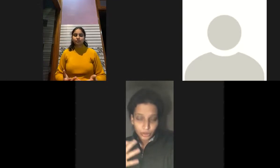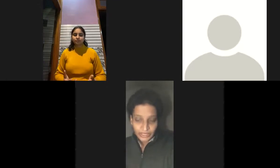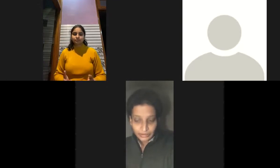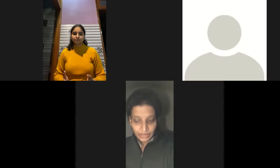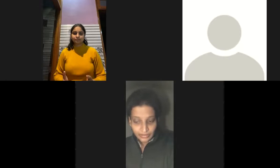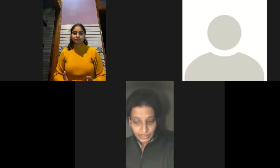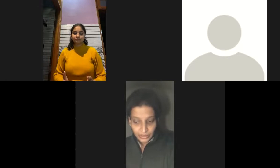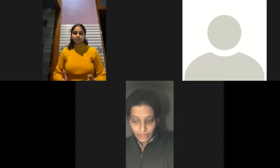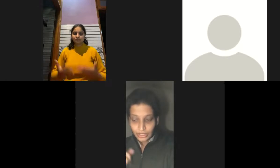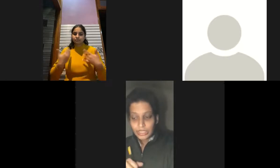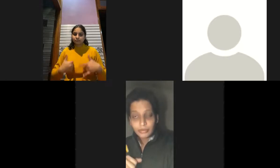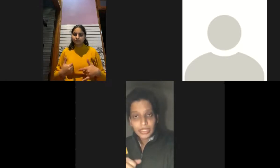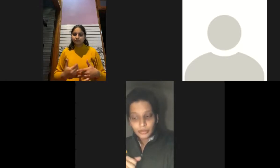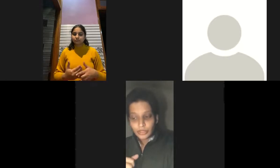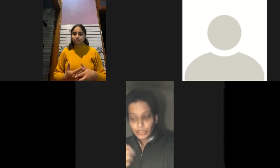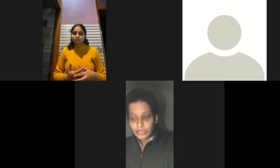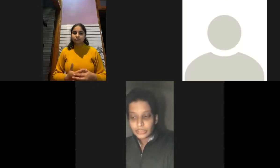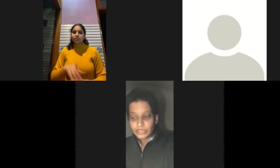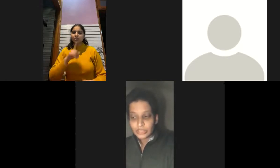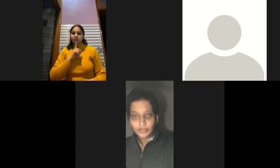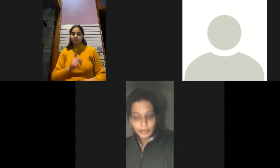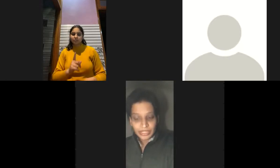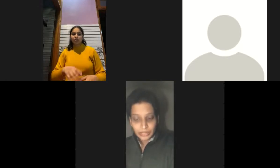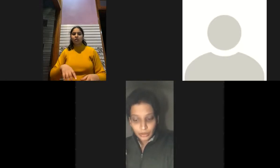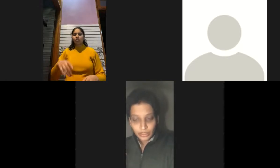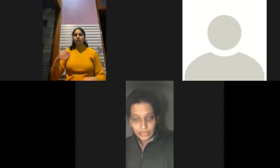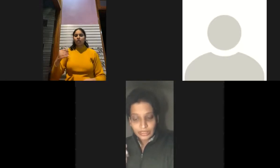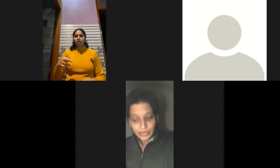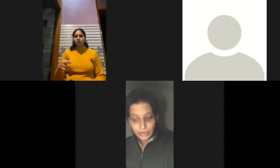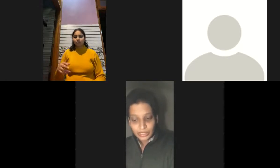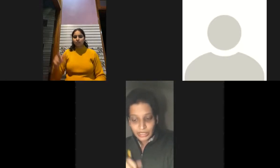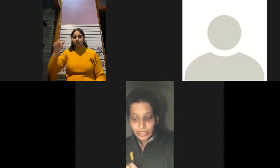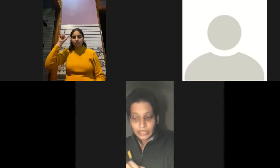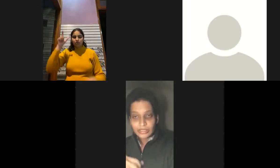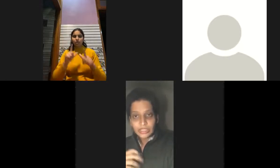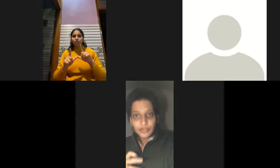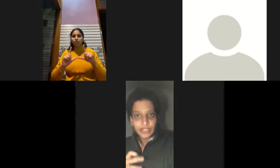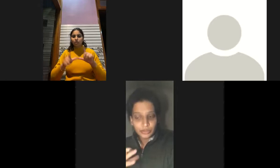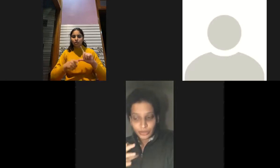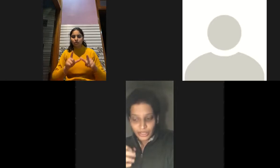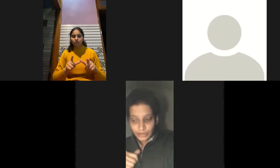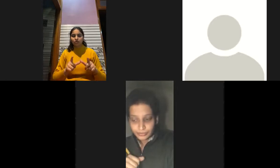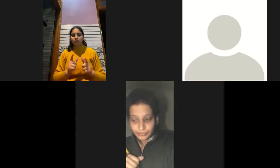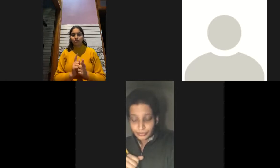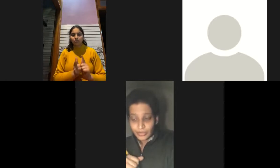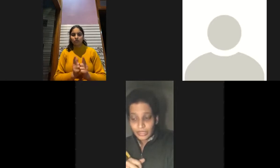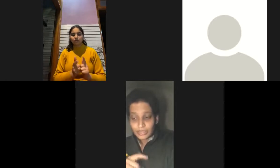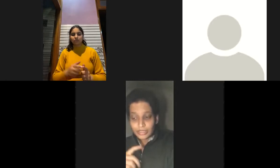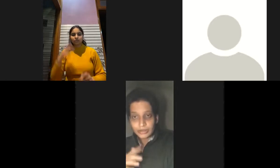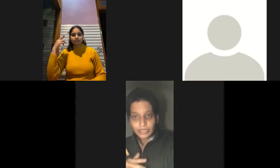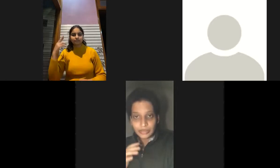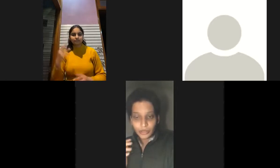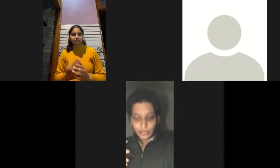their soul by some evil entity, but through the logical reasoning of a medical cause and subsequently search for ways to treat them.